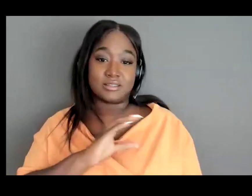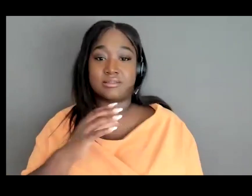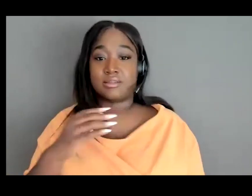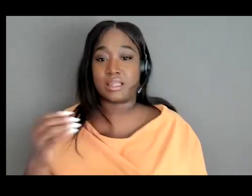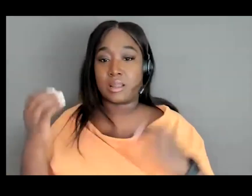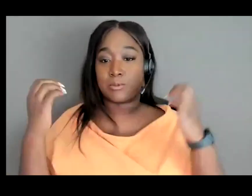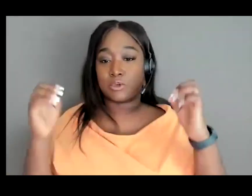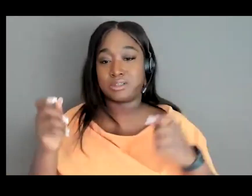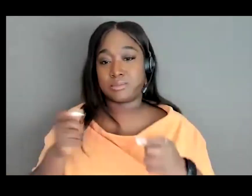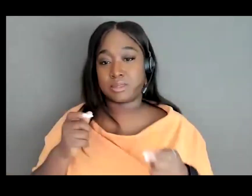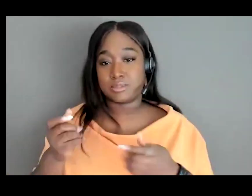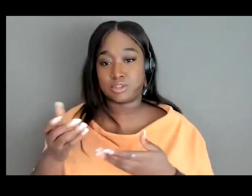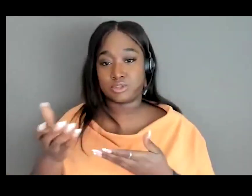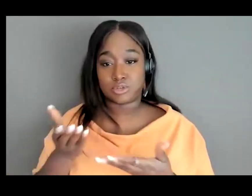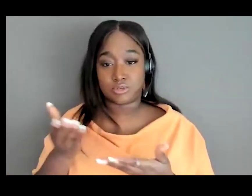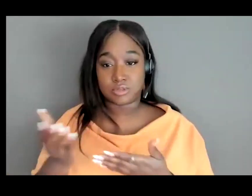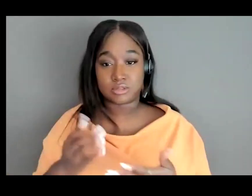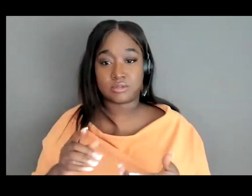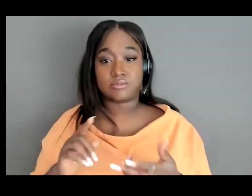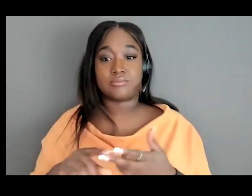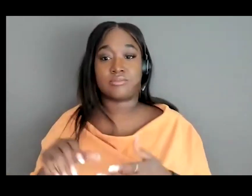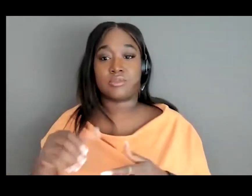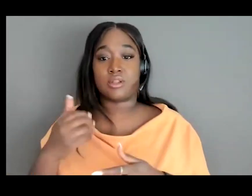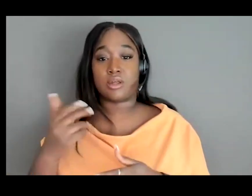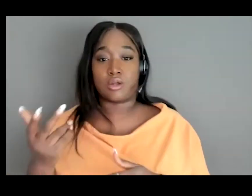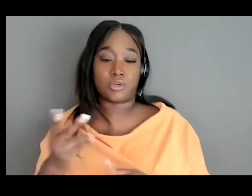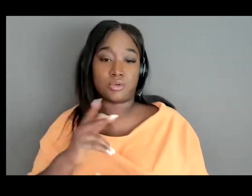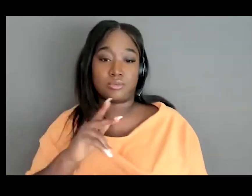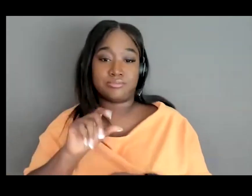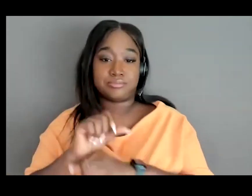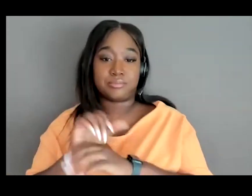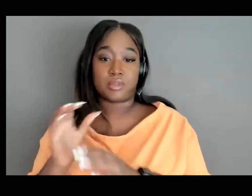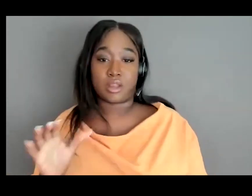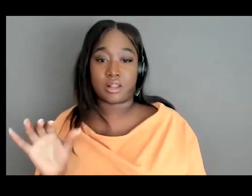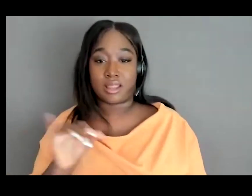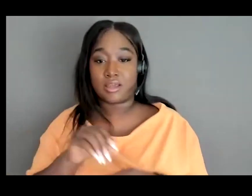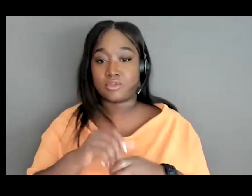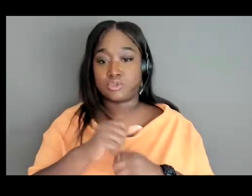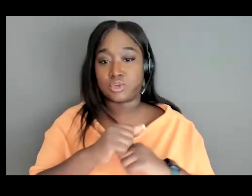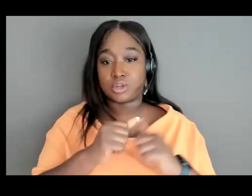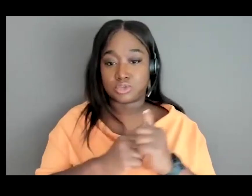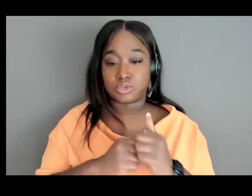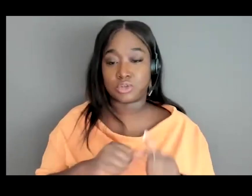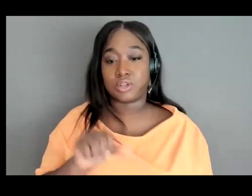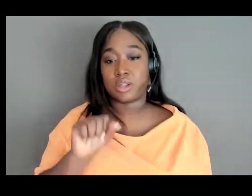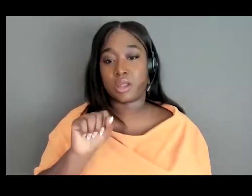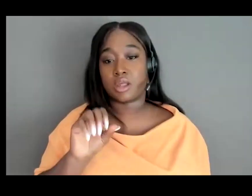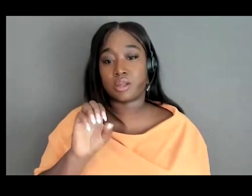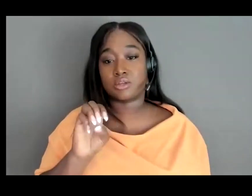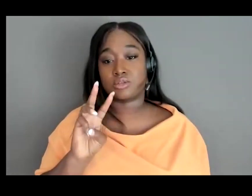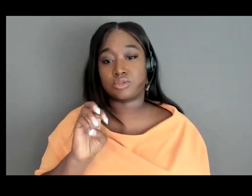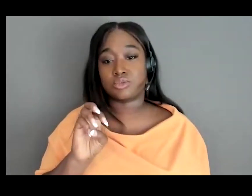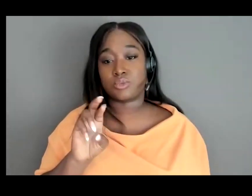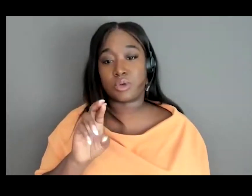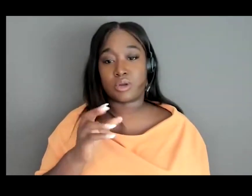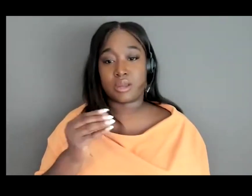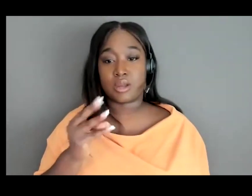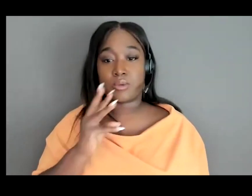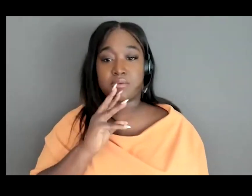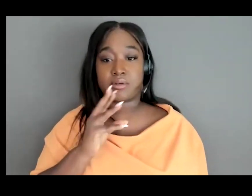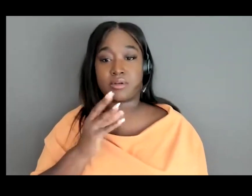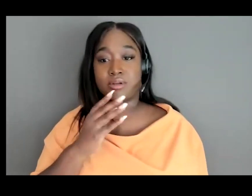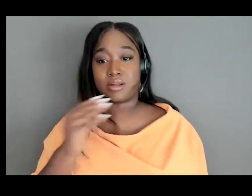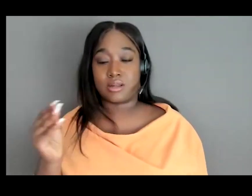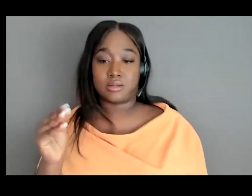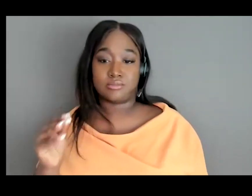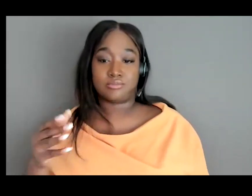other infrastructure, especially sewer and water, personnel costs, and social welfare programs. So